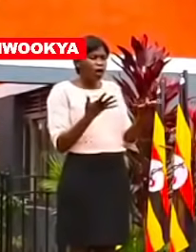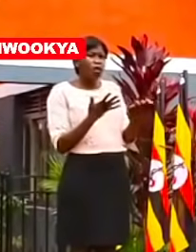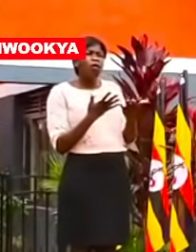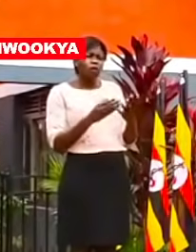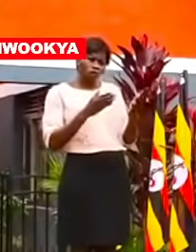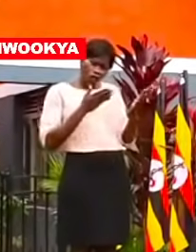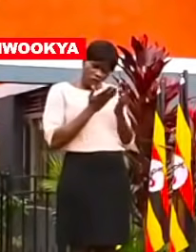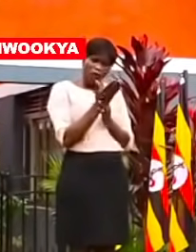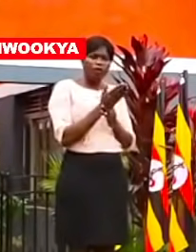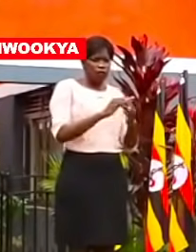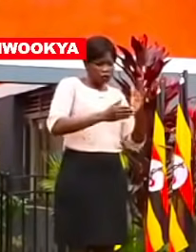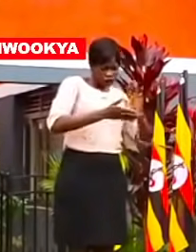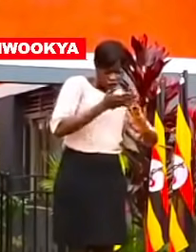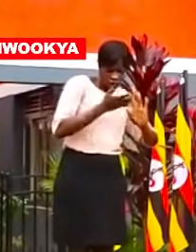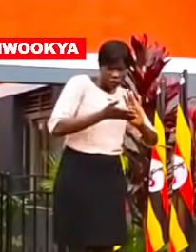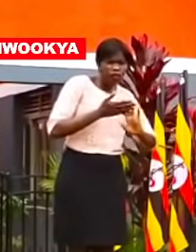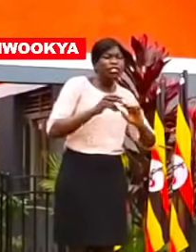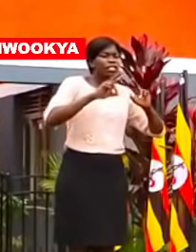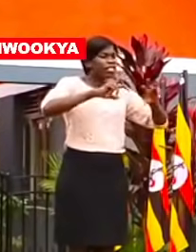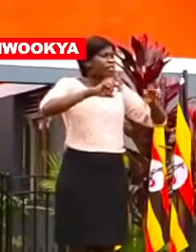quick investigations.